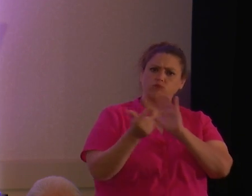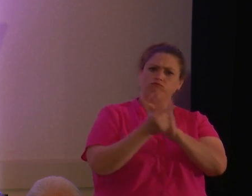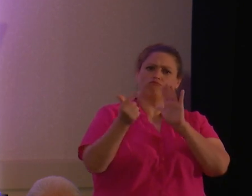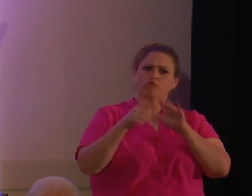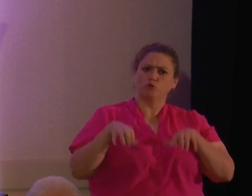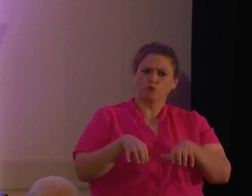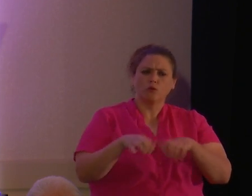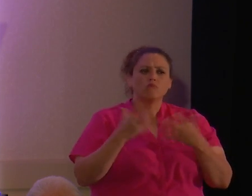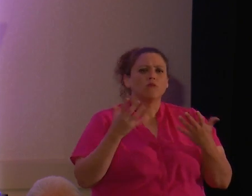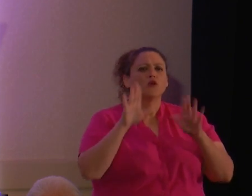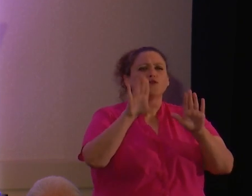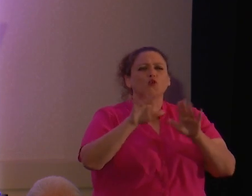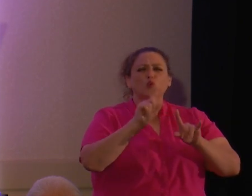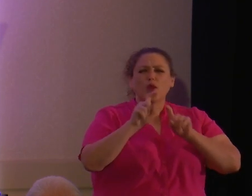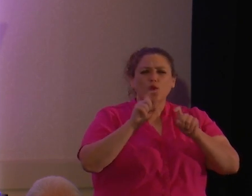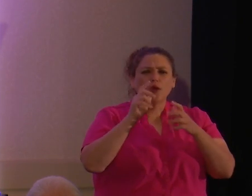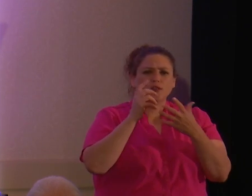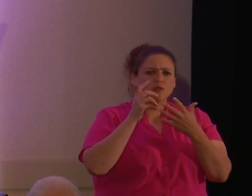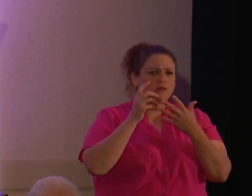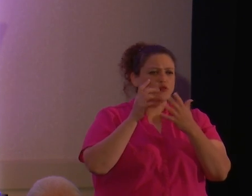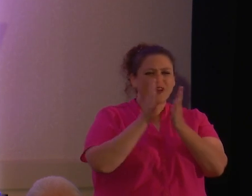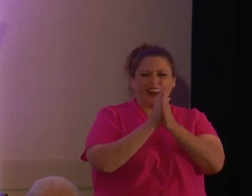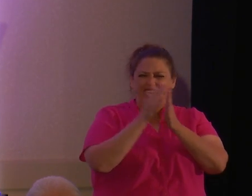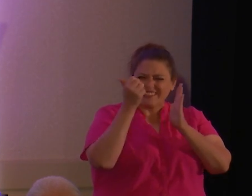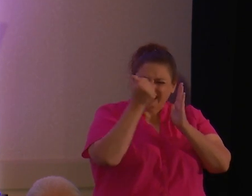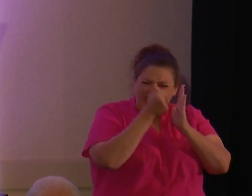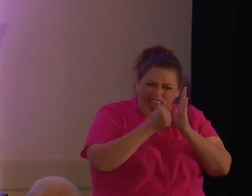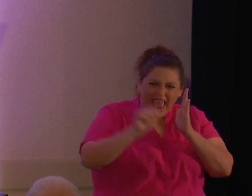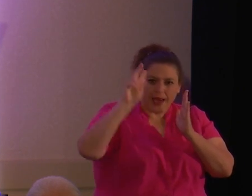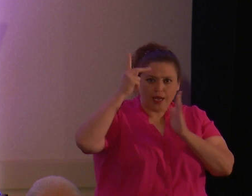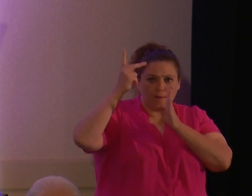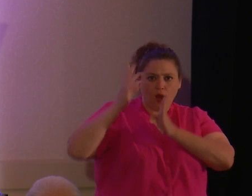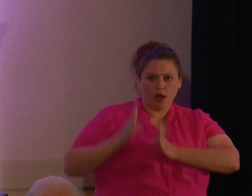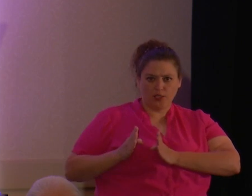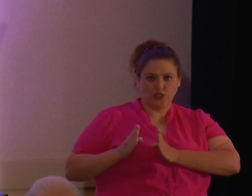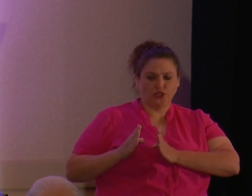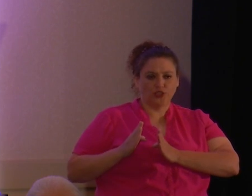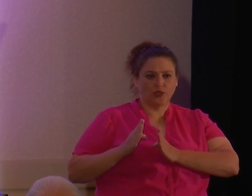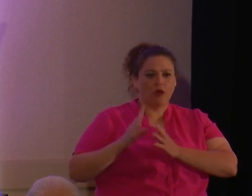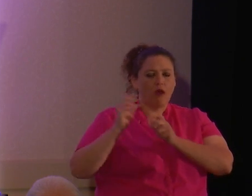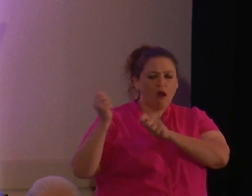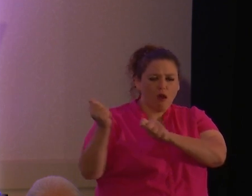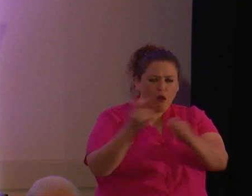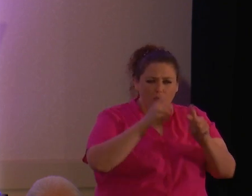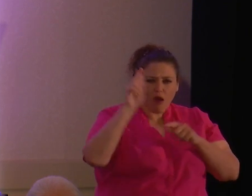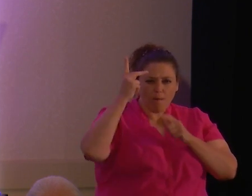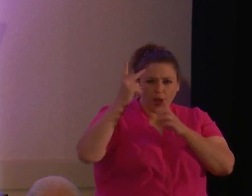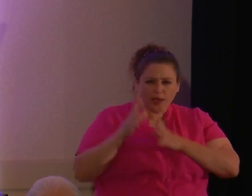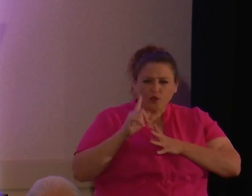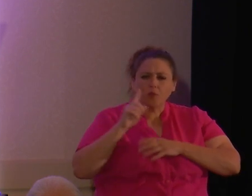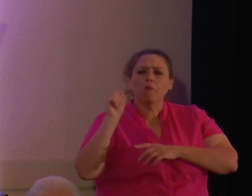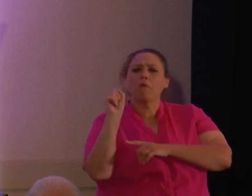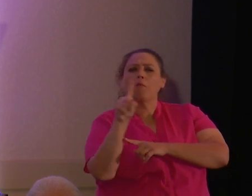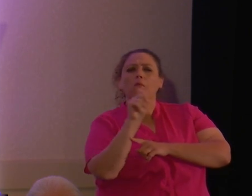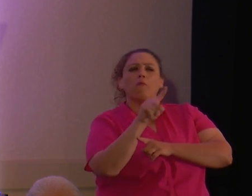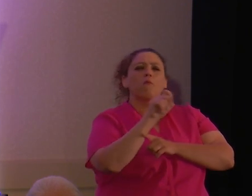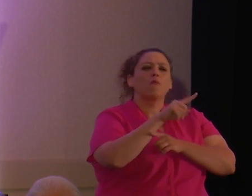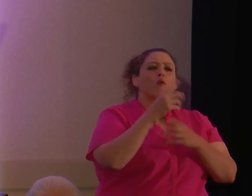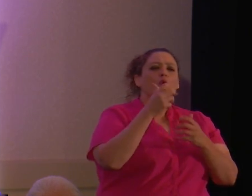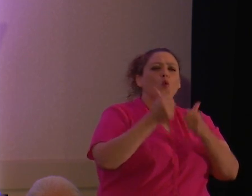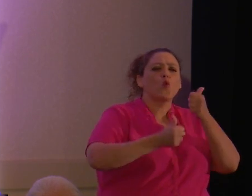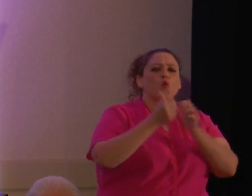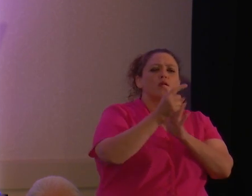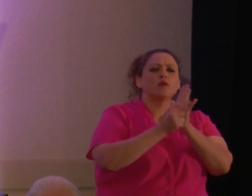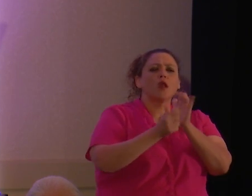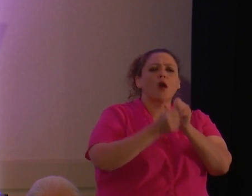ask any and every politician. Any and every politician. What law comes